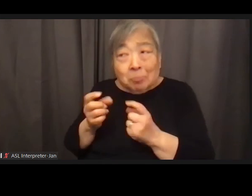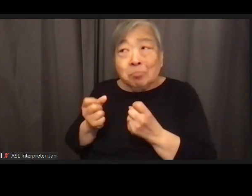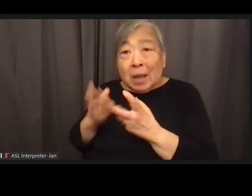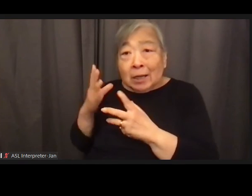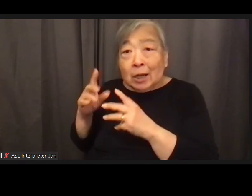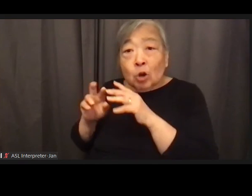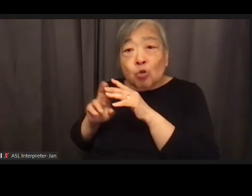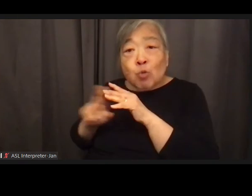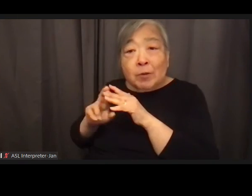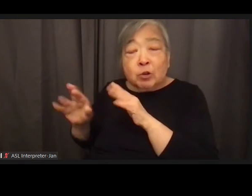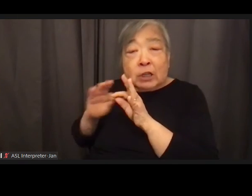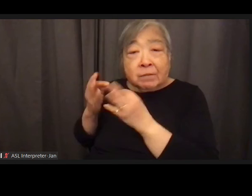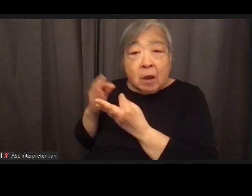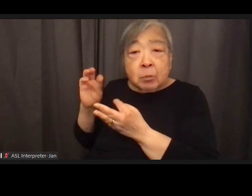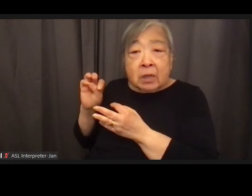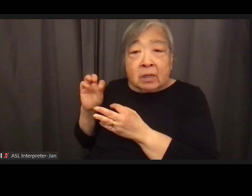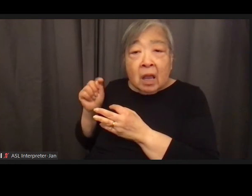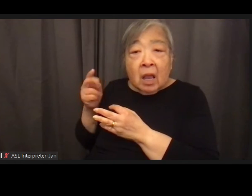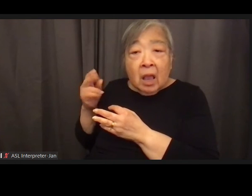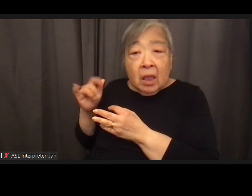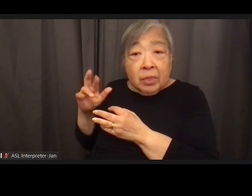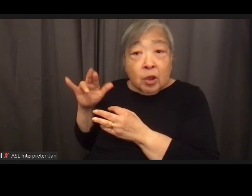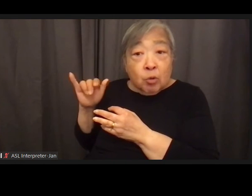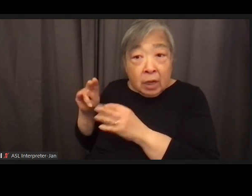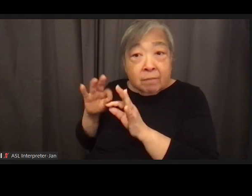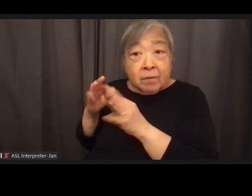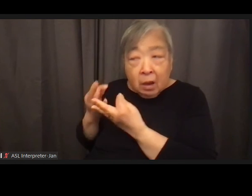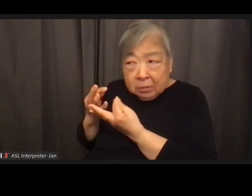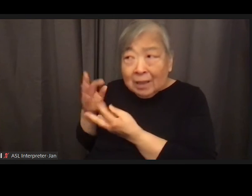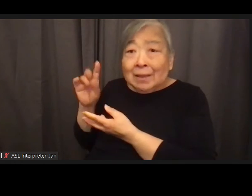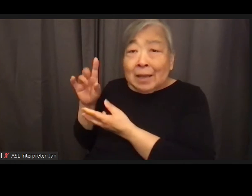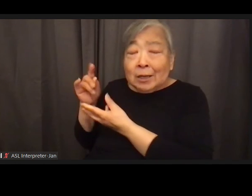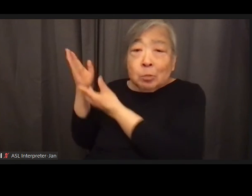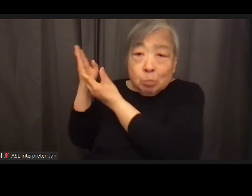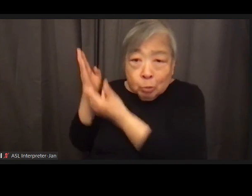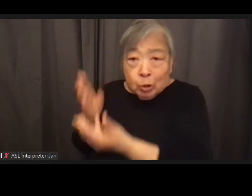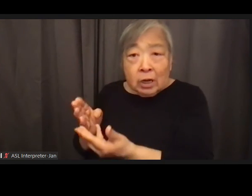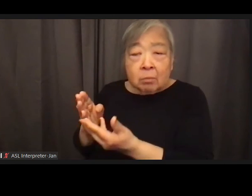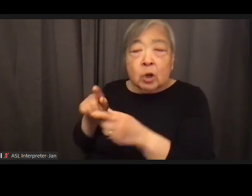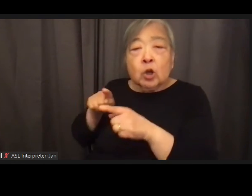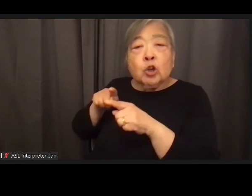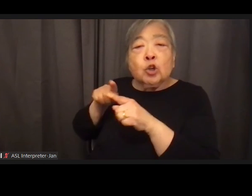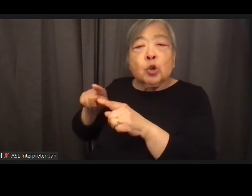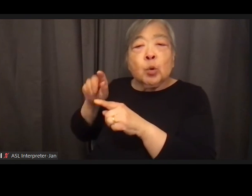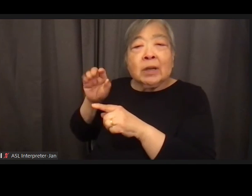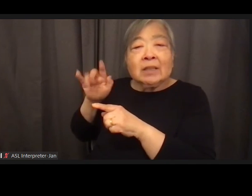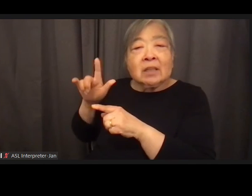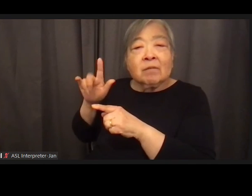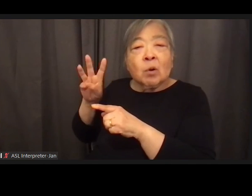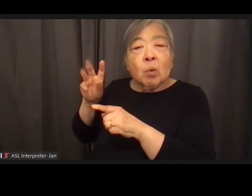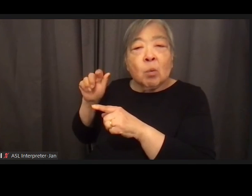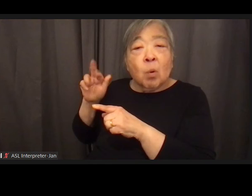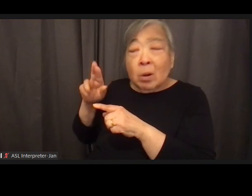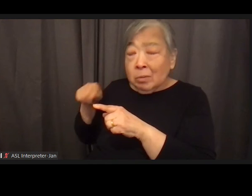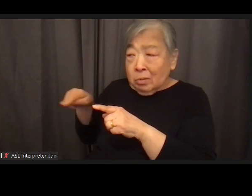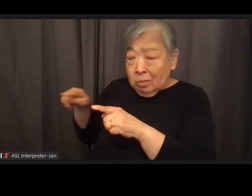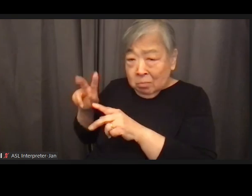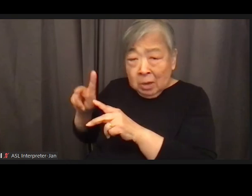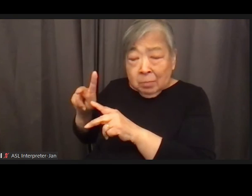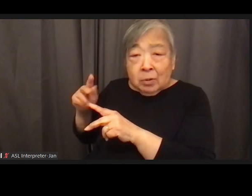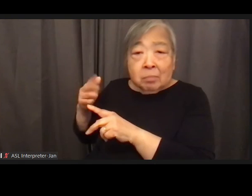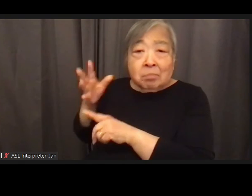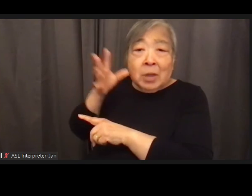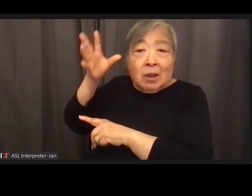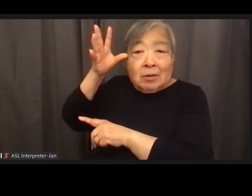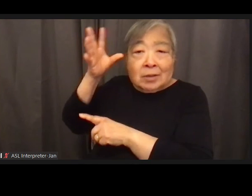the time of the civil war that had Italian mixed parentage. And there is a huge